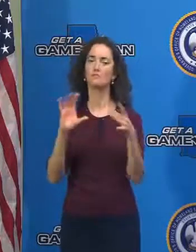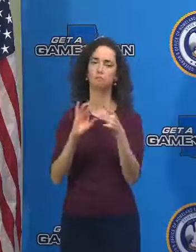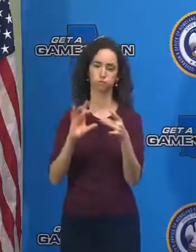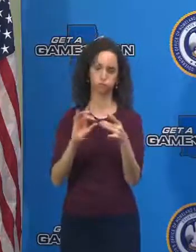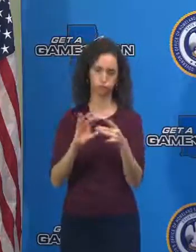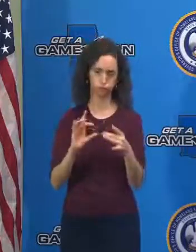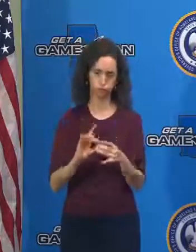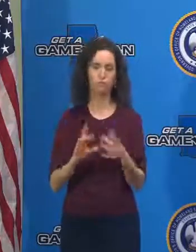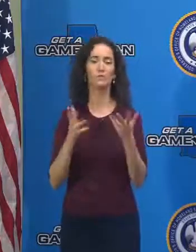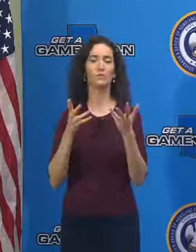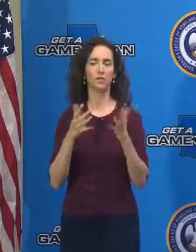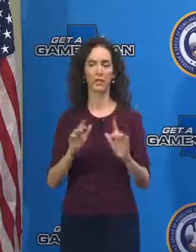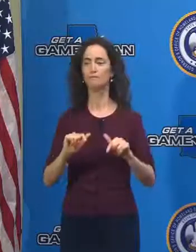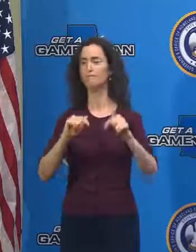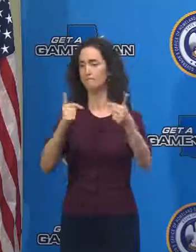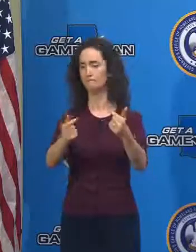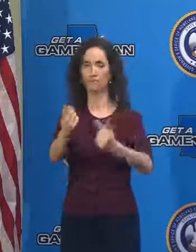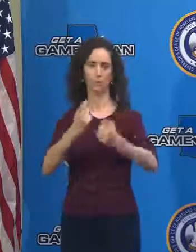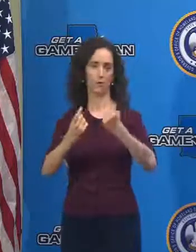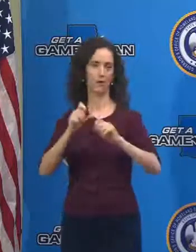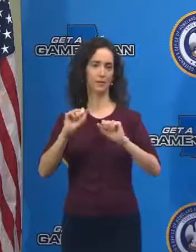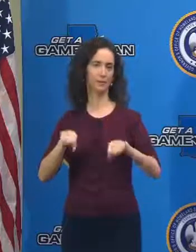and then take your questions.